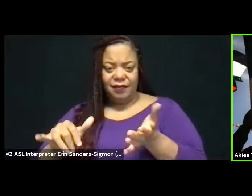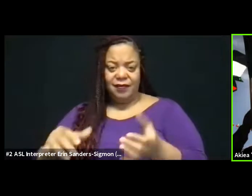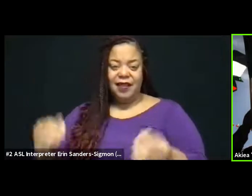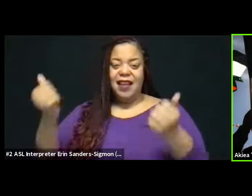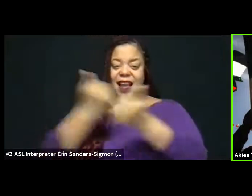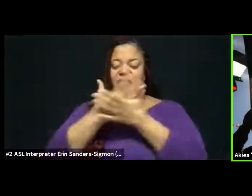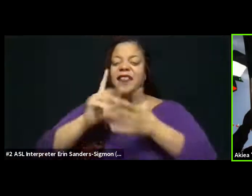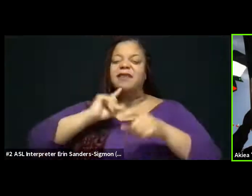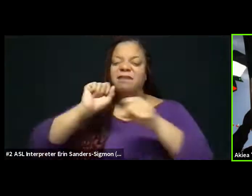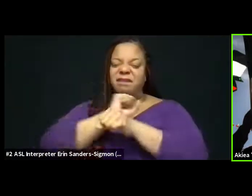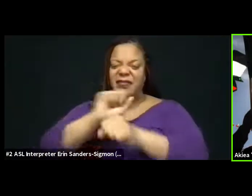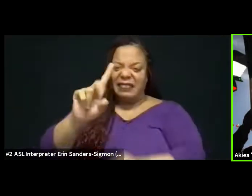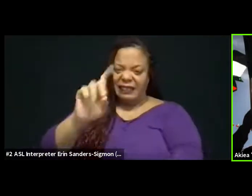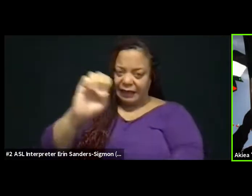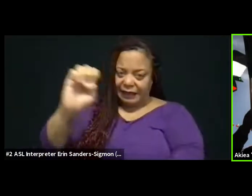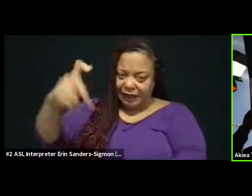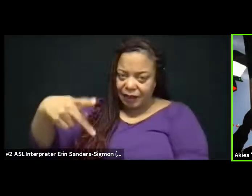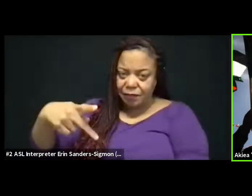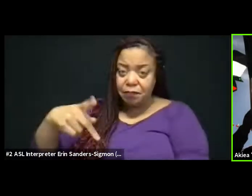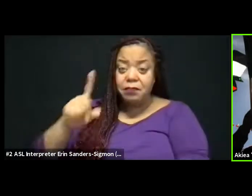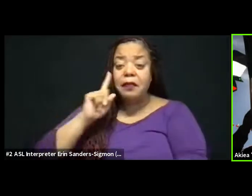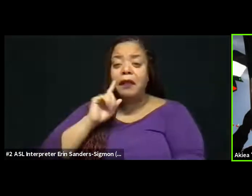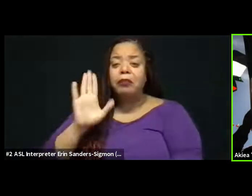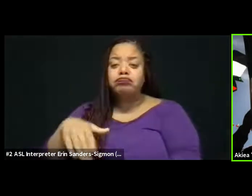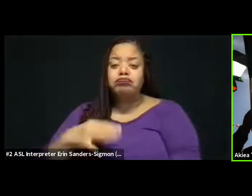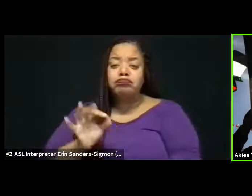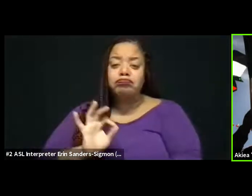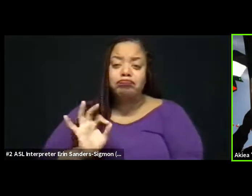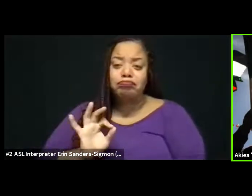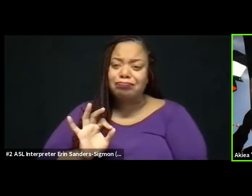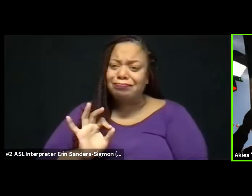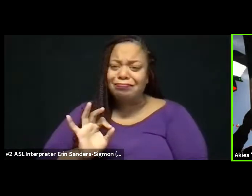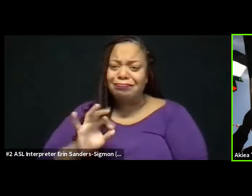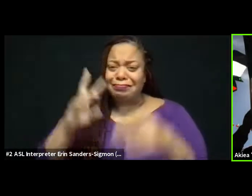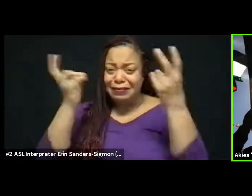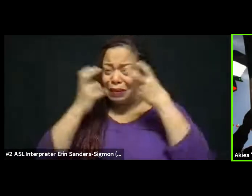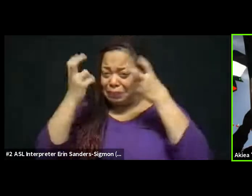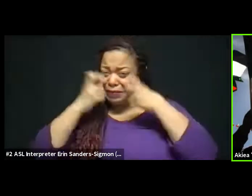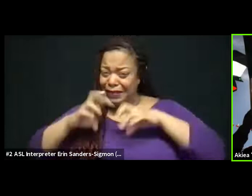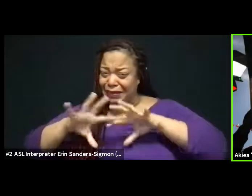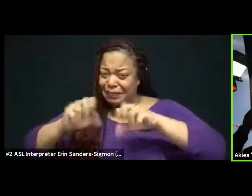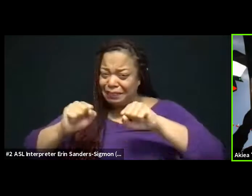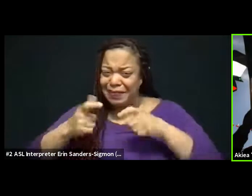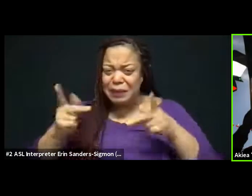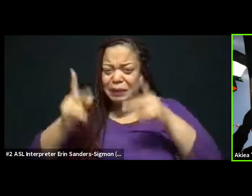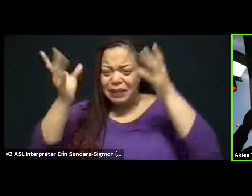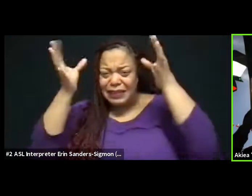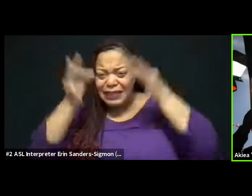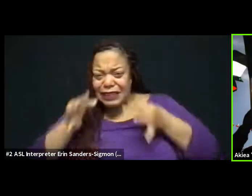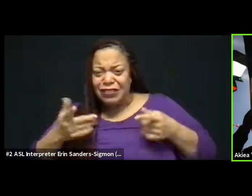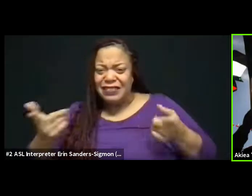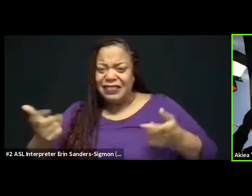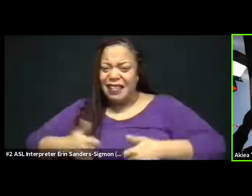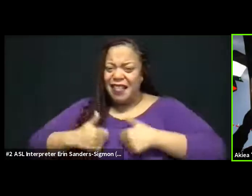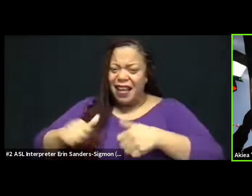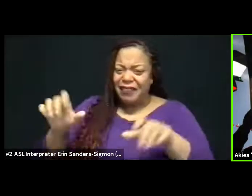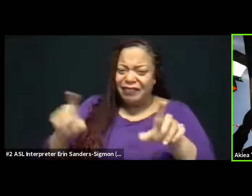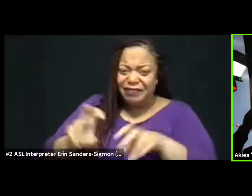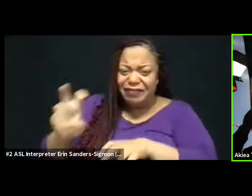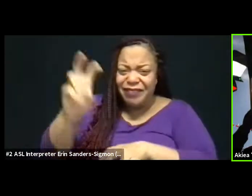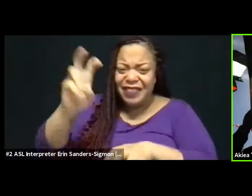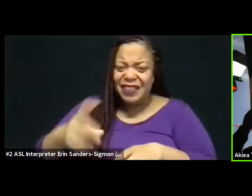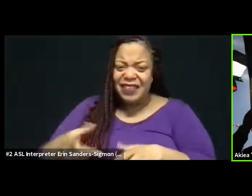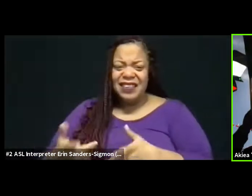deep. And capitalism moves so fast, it doesn't allow us to, it creates this like, it's very